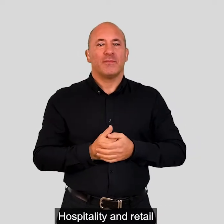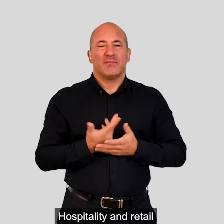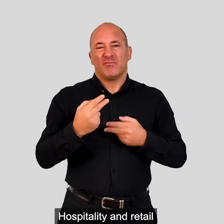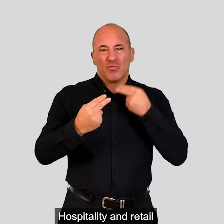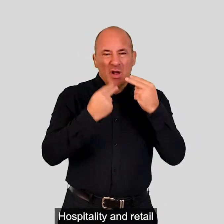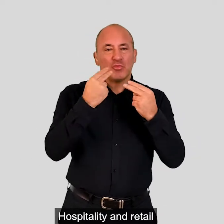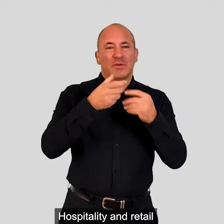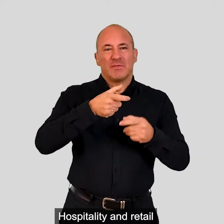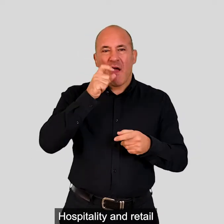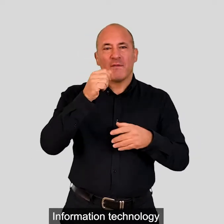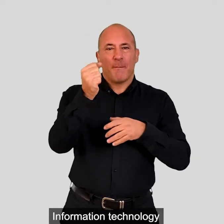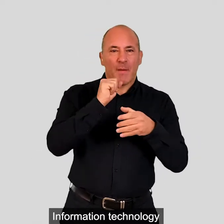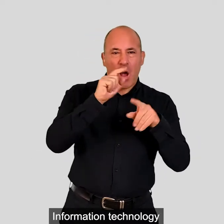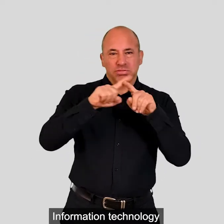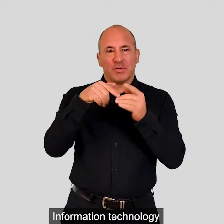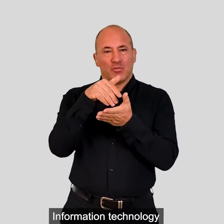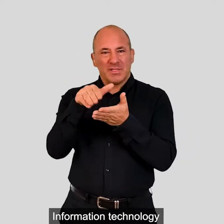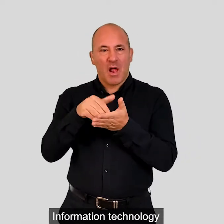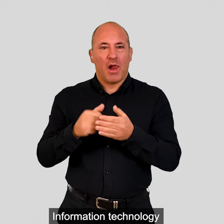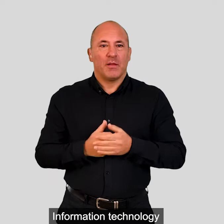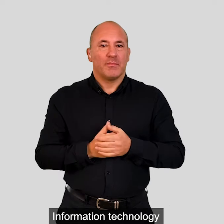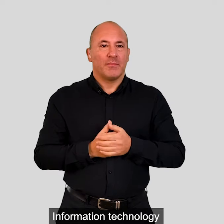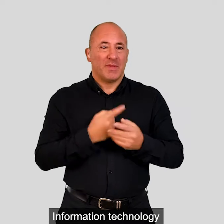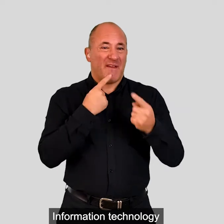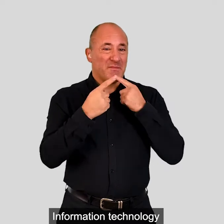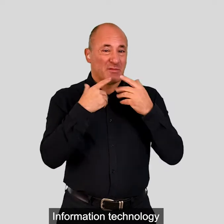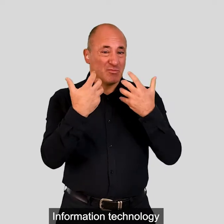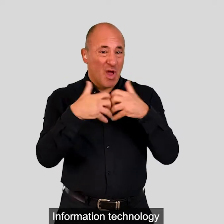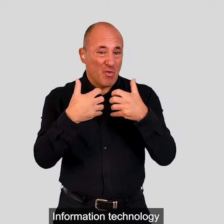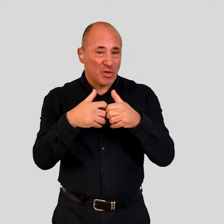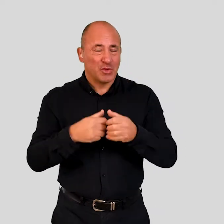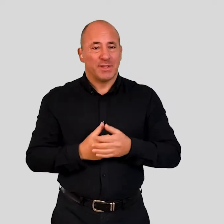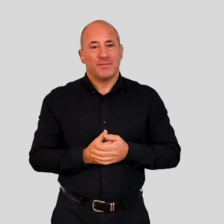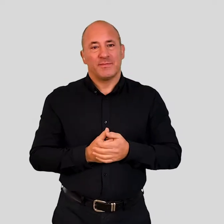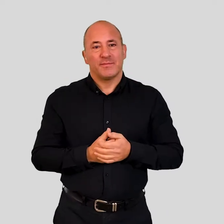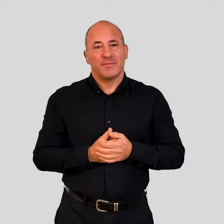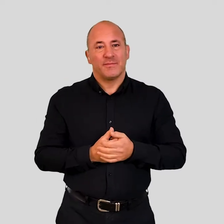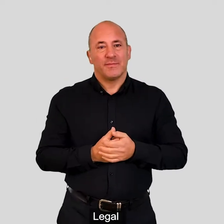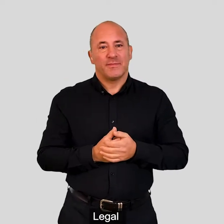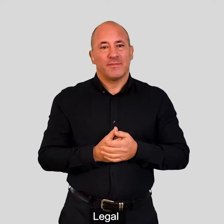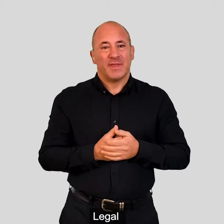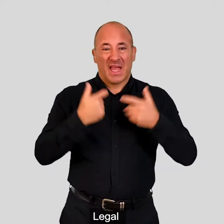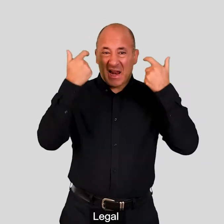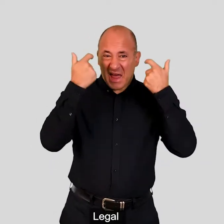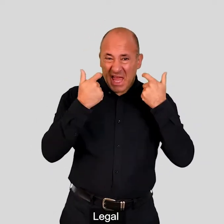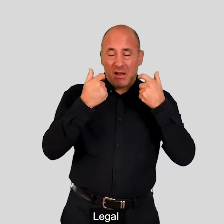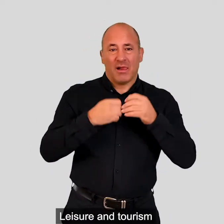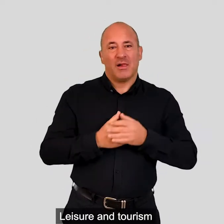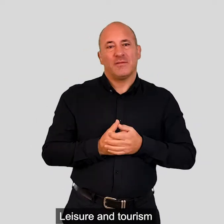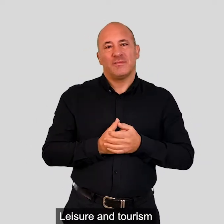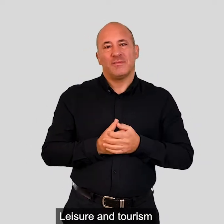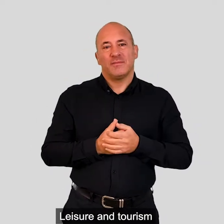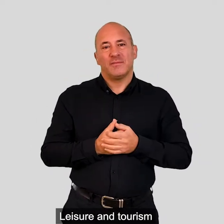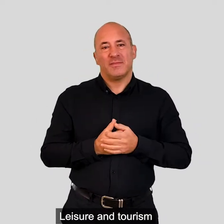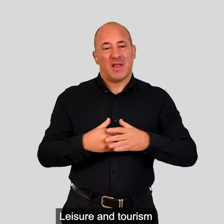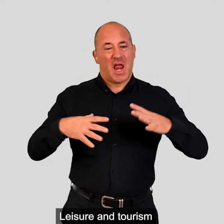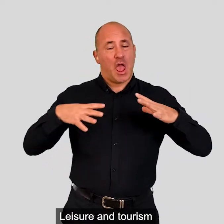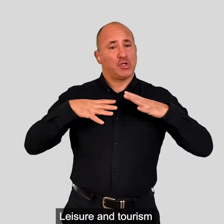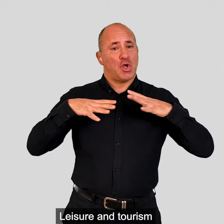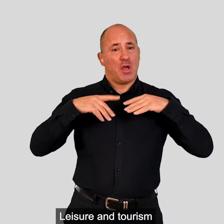hospitality and retail, information technology, legal, leisure and